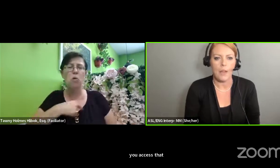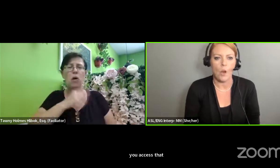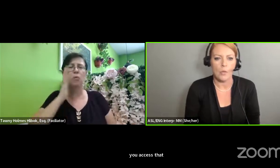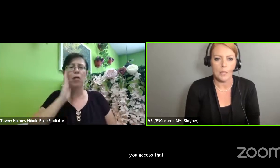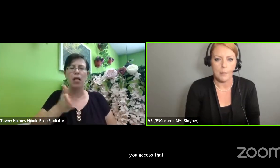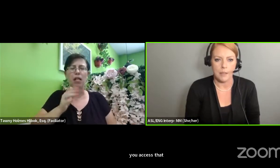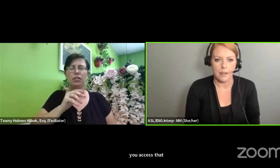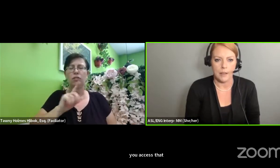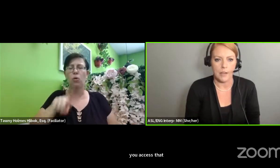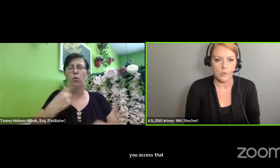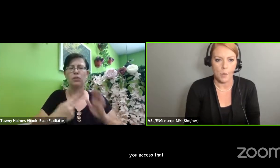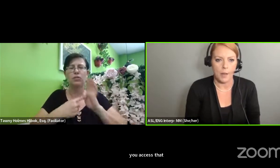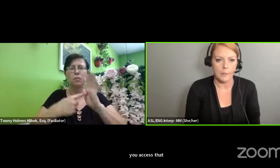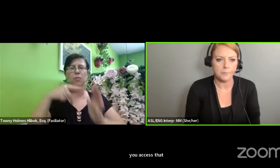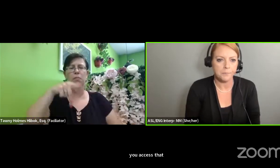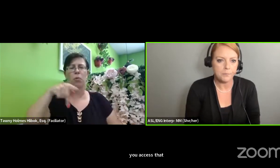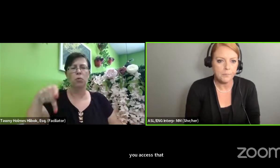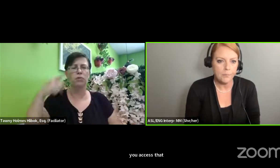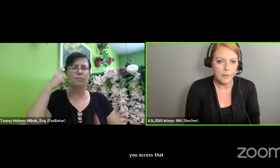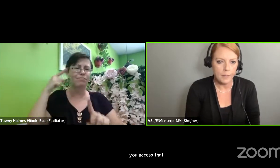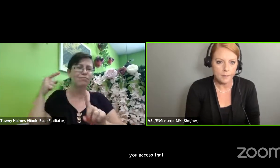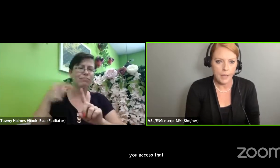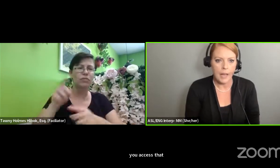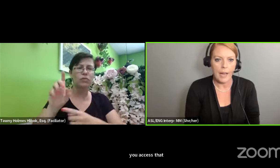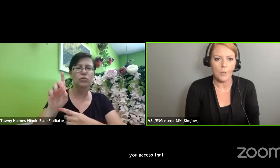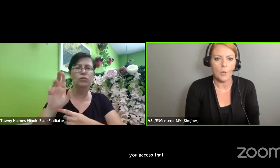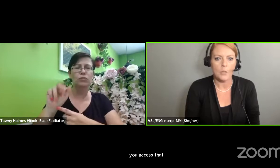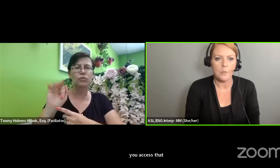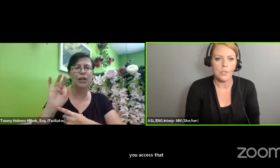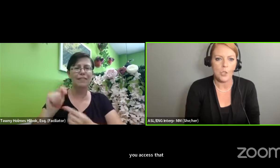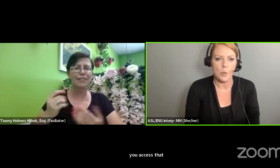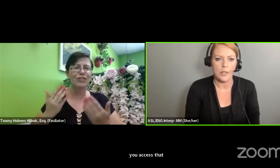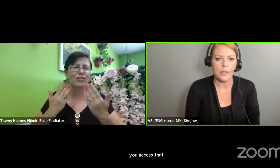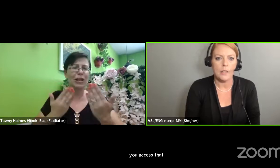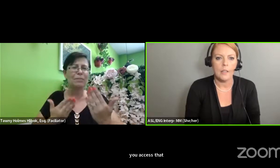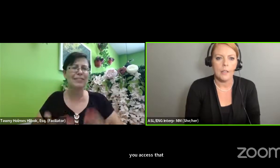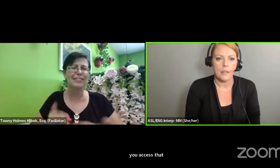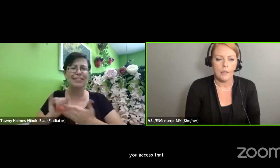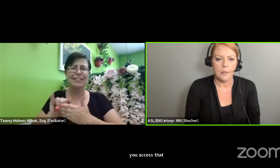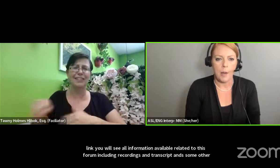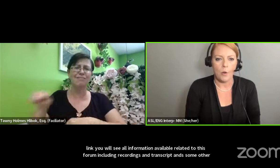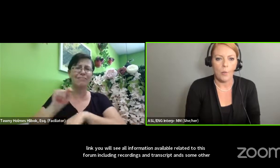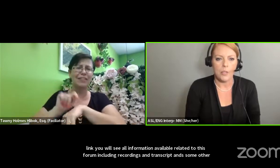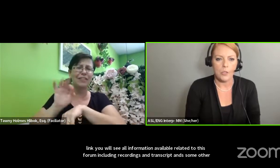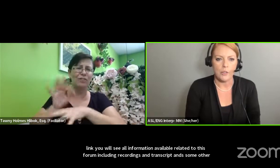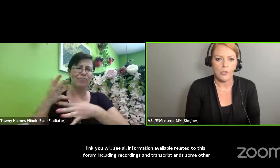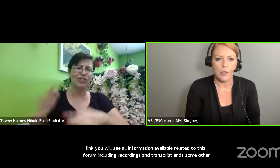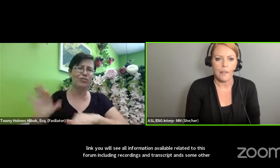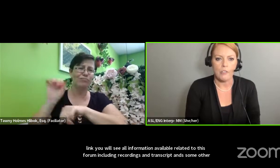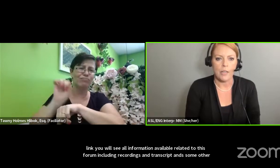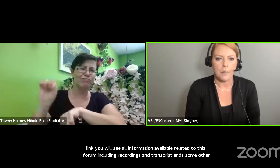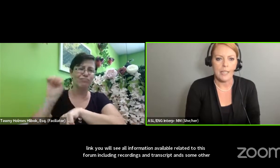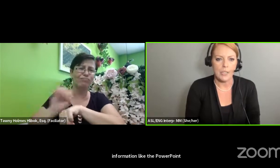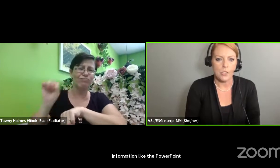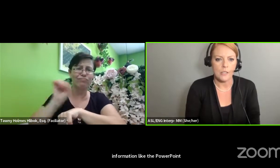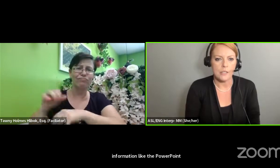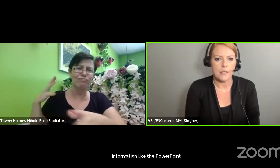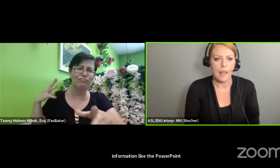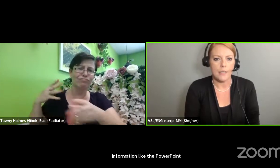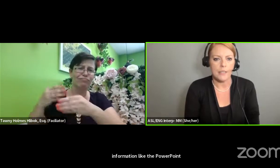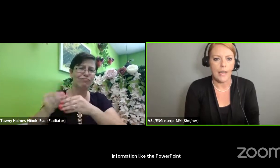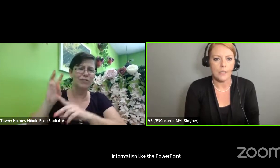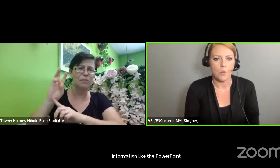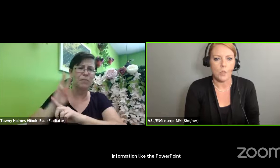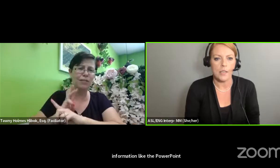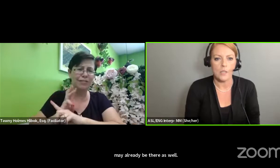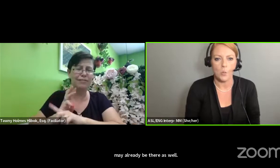PowerPoint may already be there as well. I will only be showing the PowerPoint during the draft recommendations